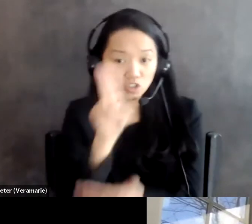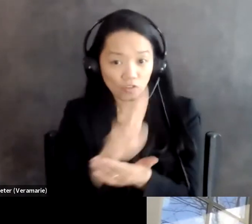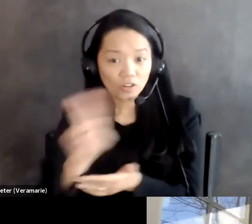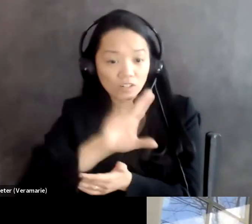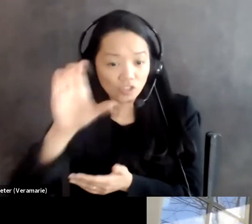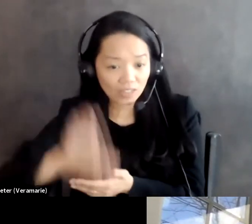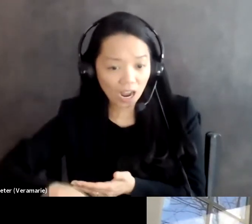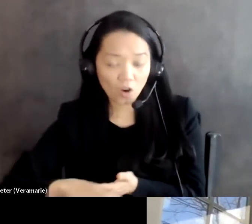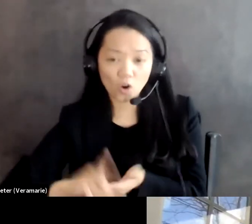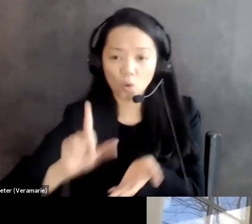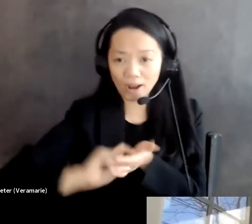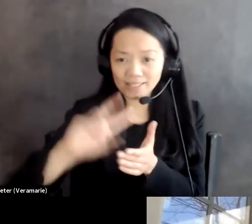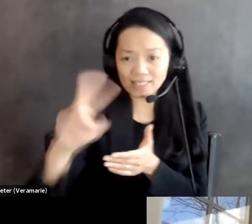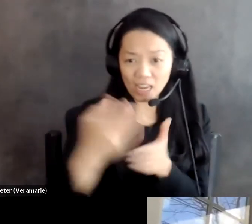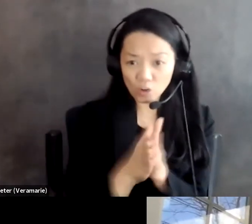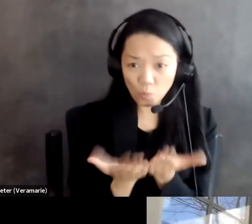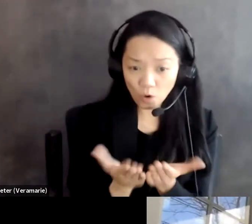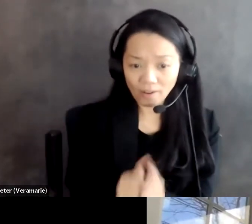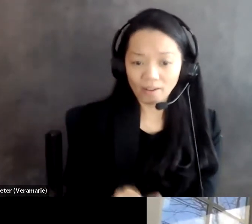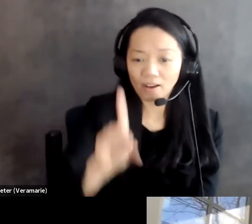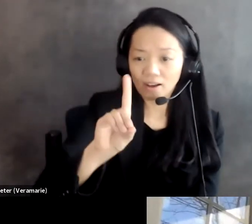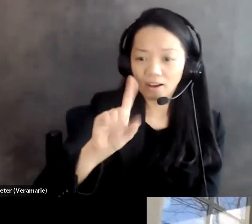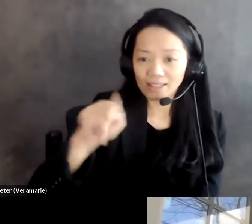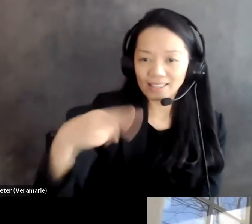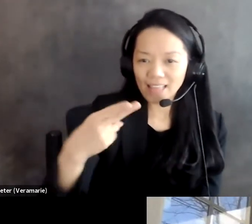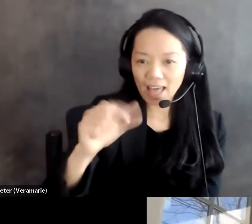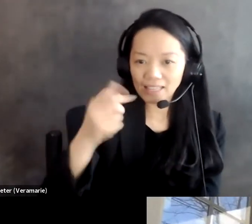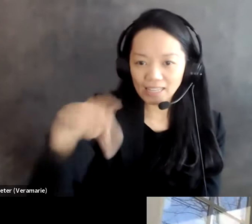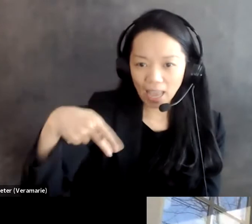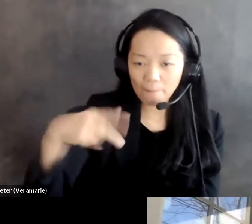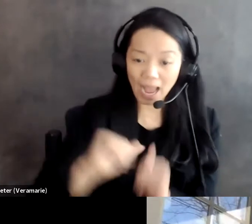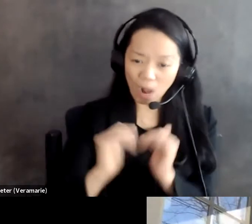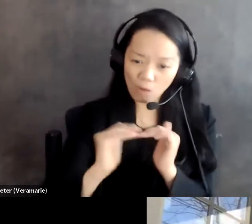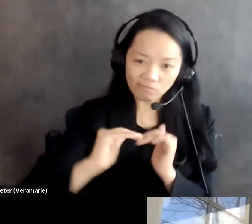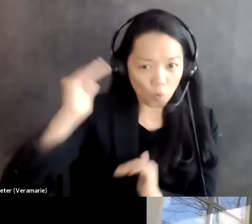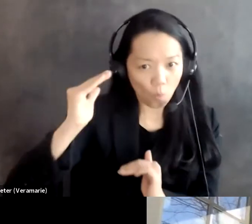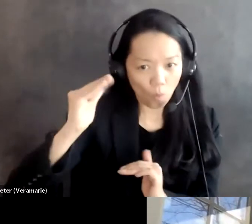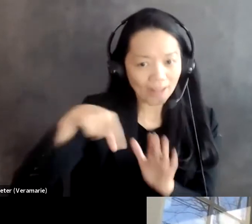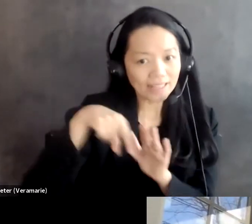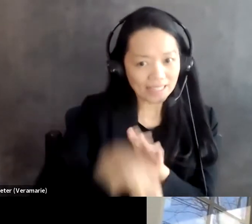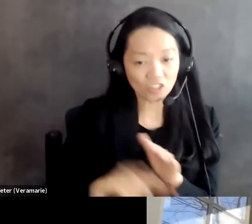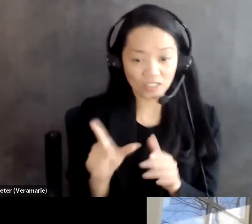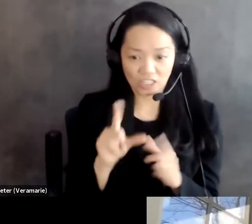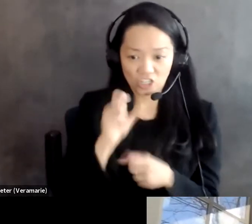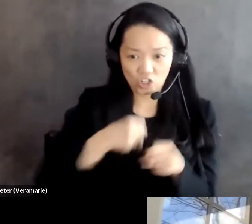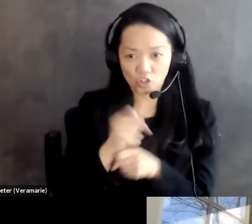Press published his second book, The Death Gap, How Inequality Kills, in